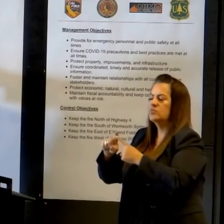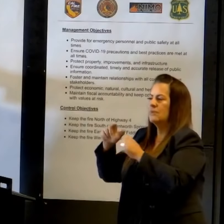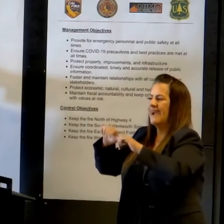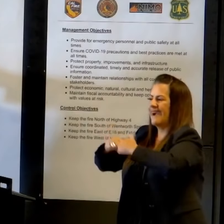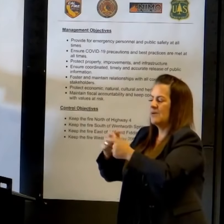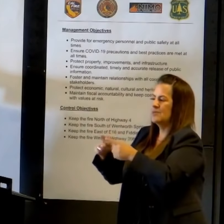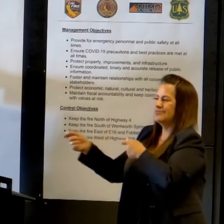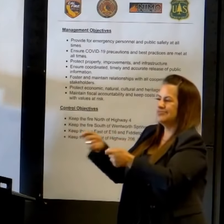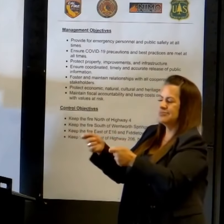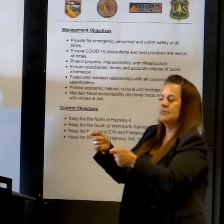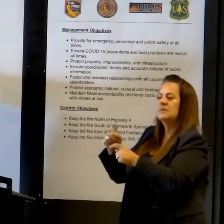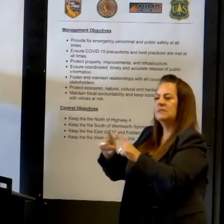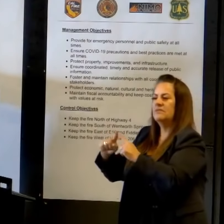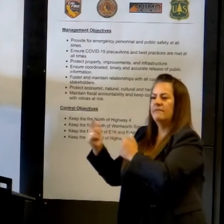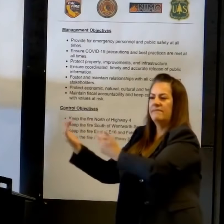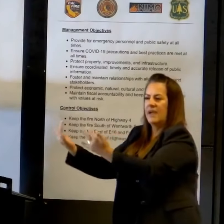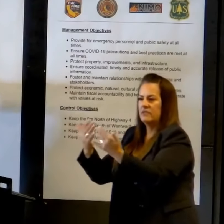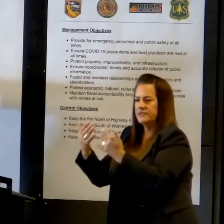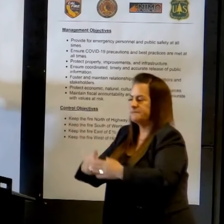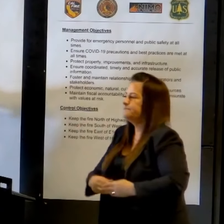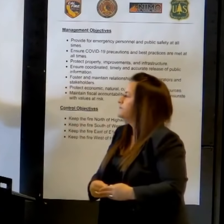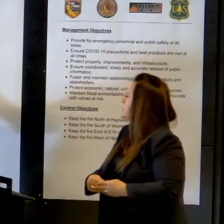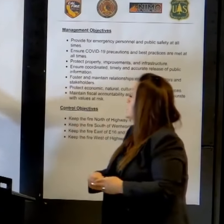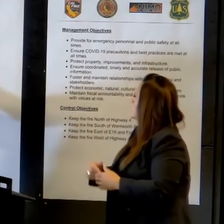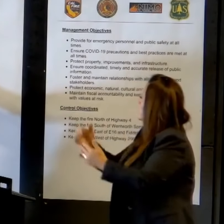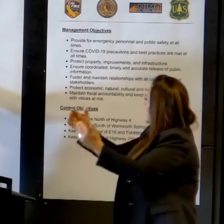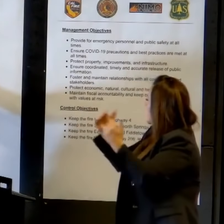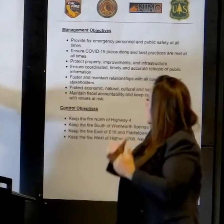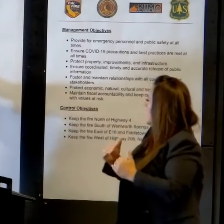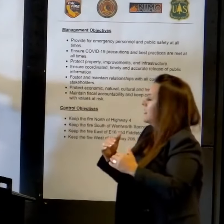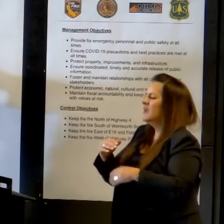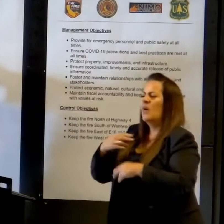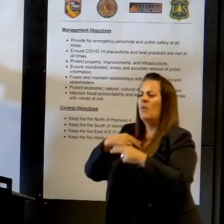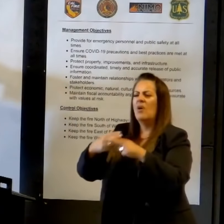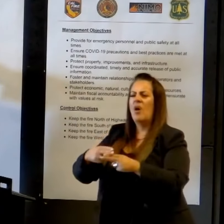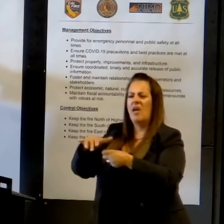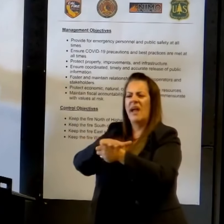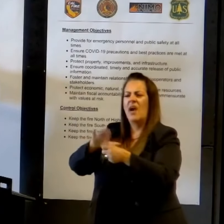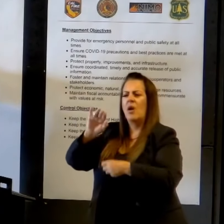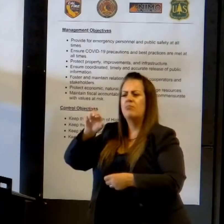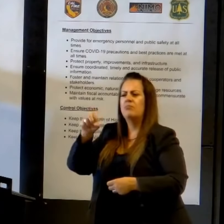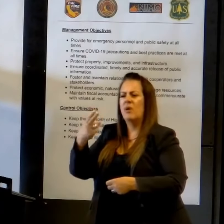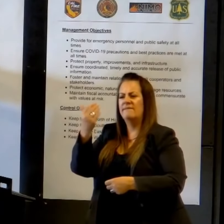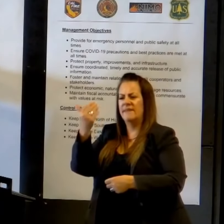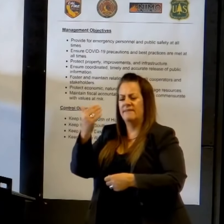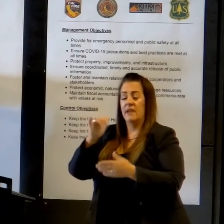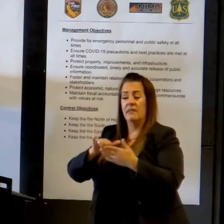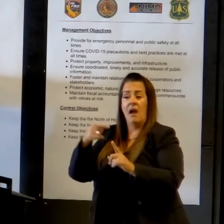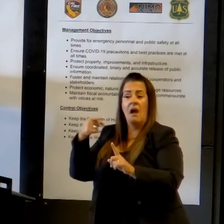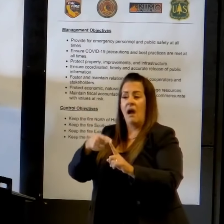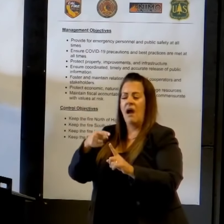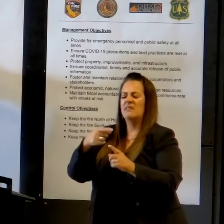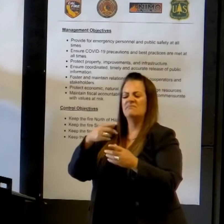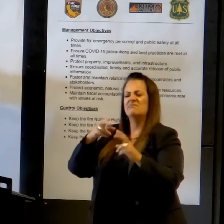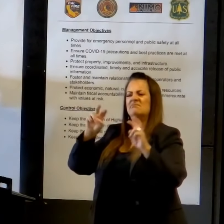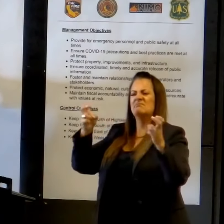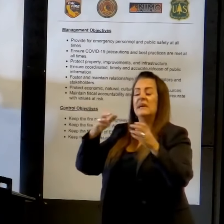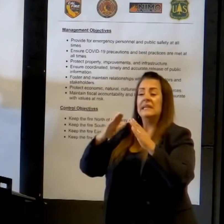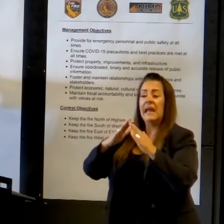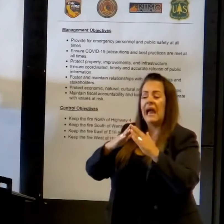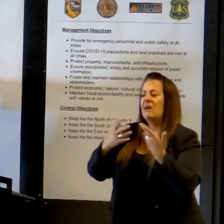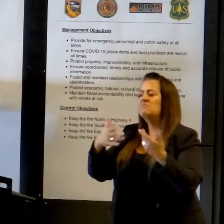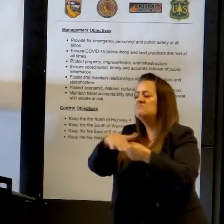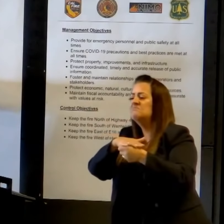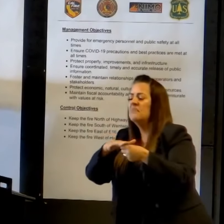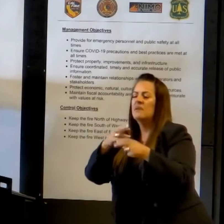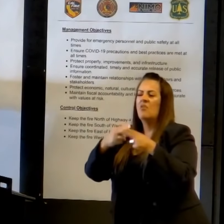Moving down off of the hill, down Highway 50, down into our Branch 15, into Christmas Valley,